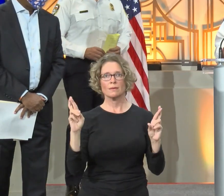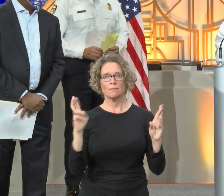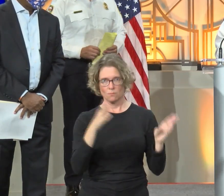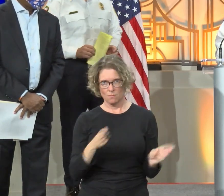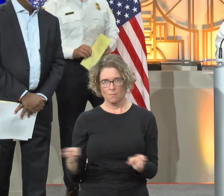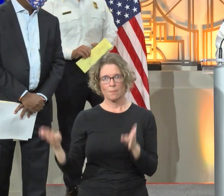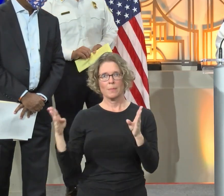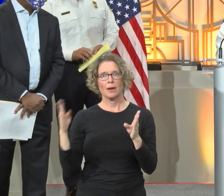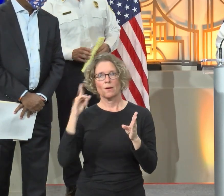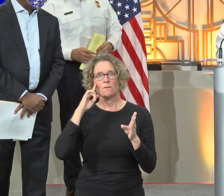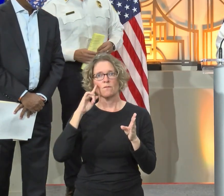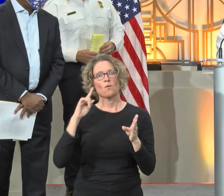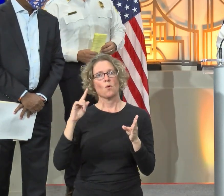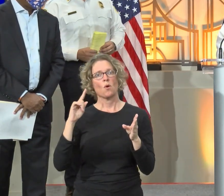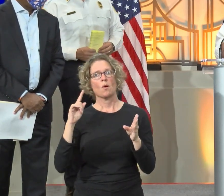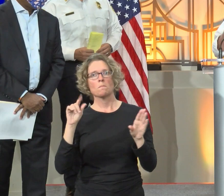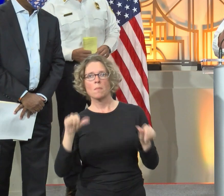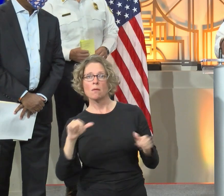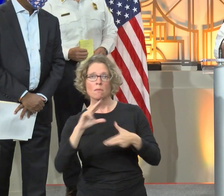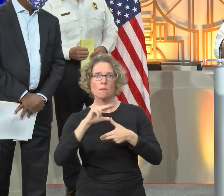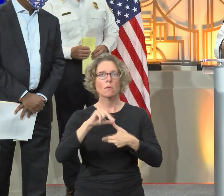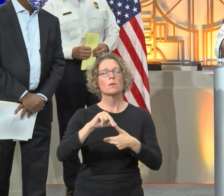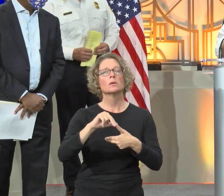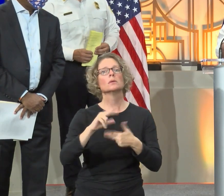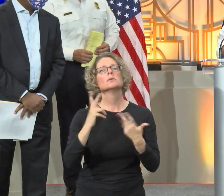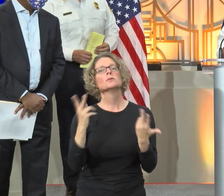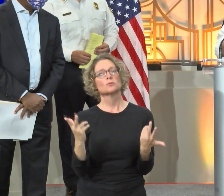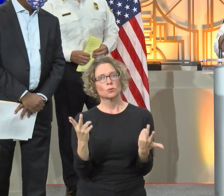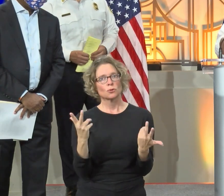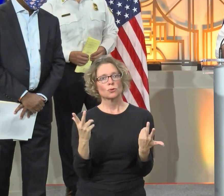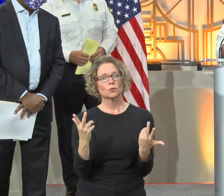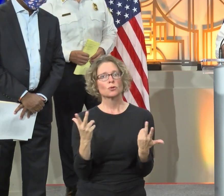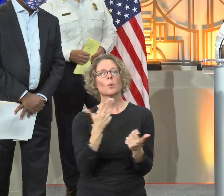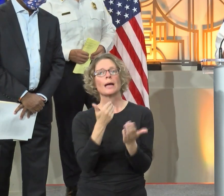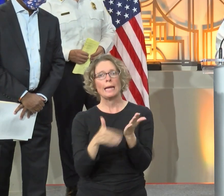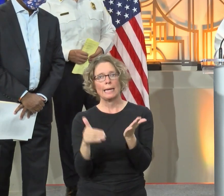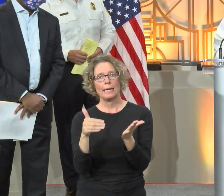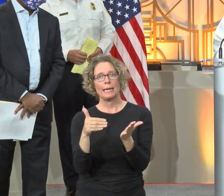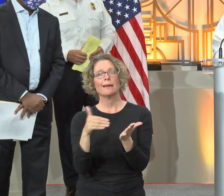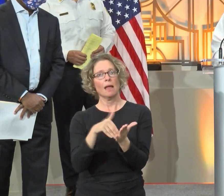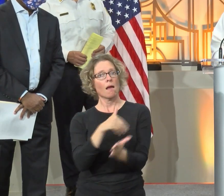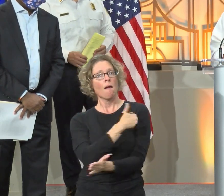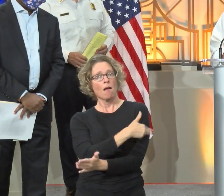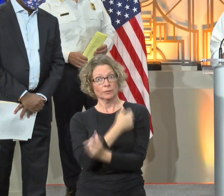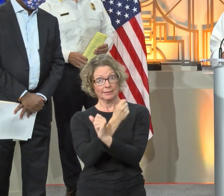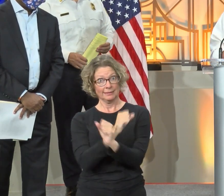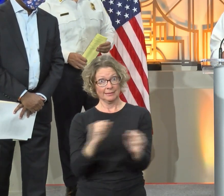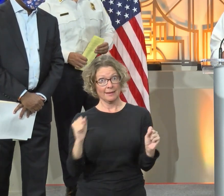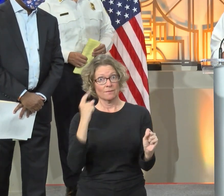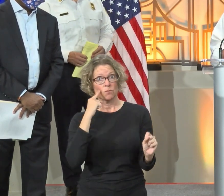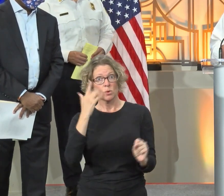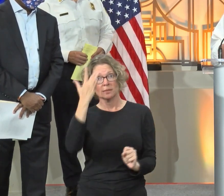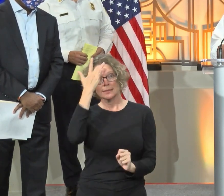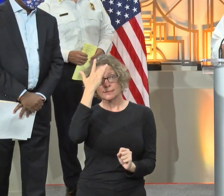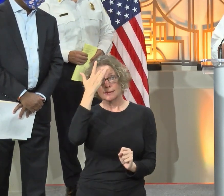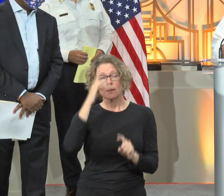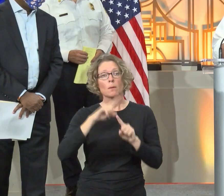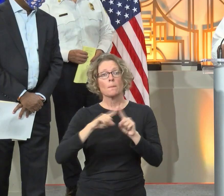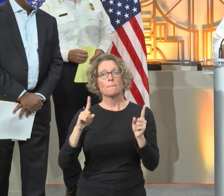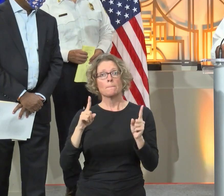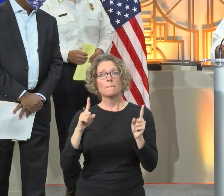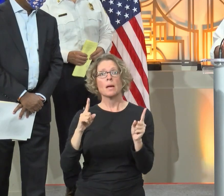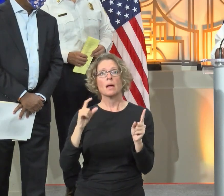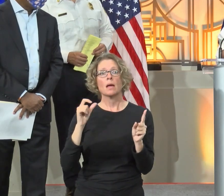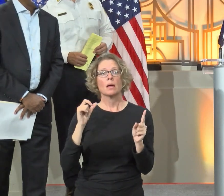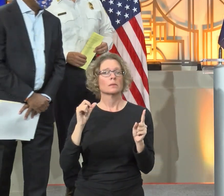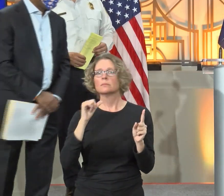ahead and recognize that hospitals are safe places to go if you need to be there, but they are not to be used as shelters. We have other ways to